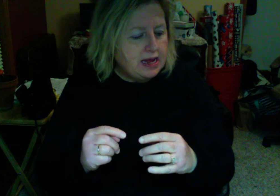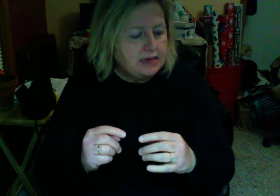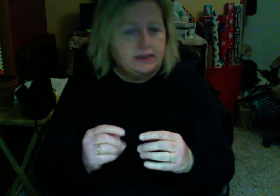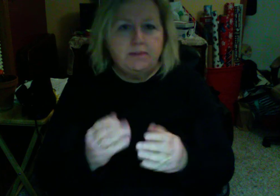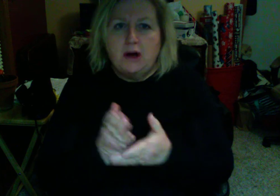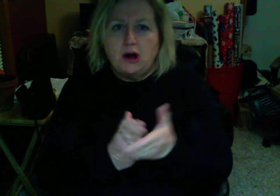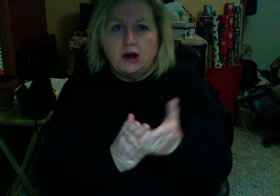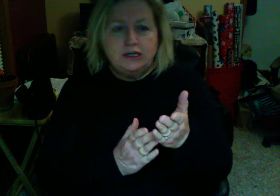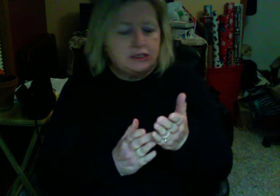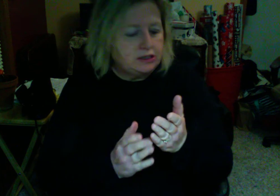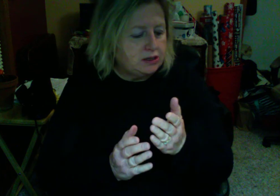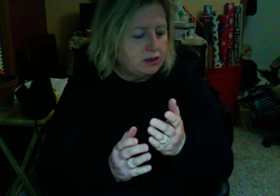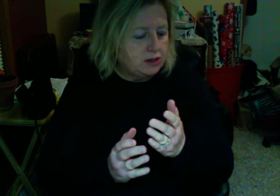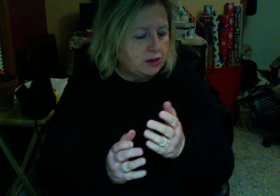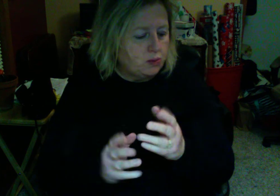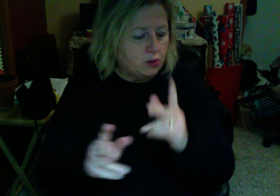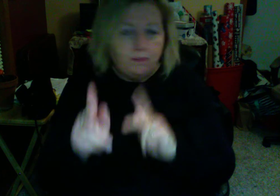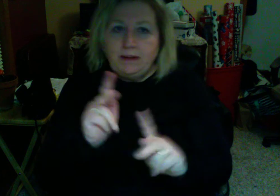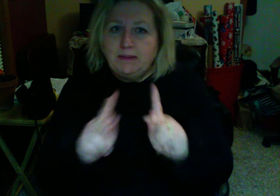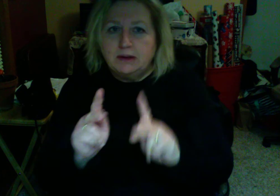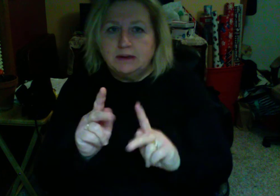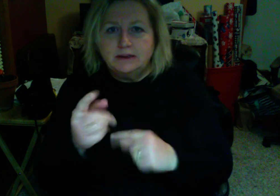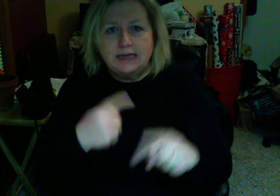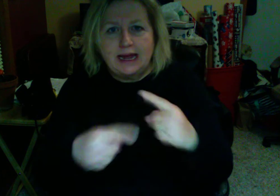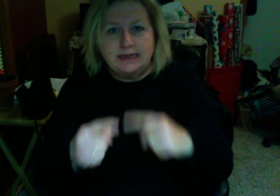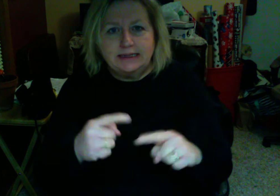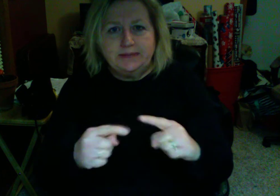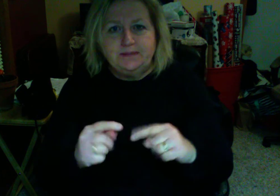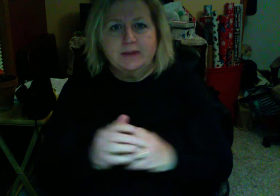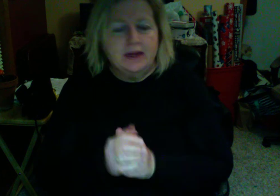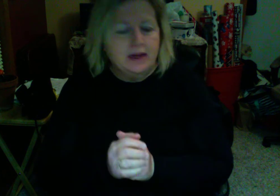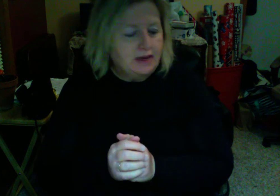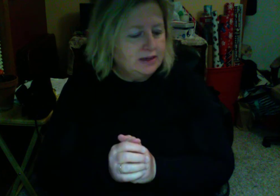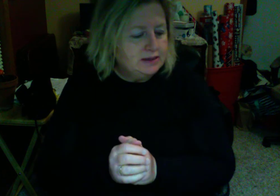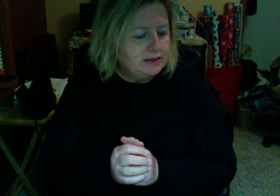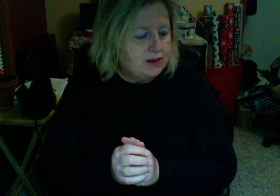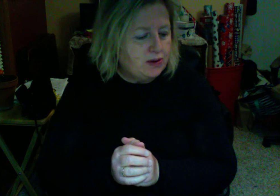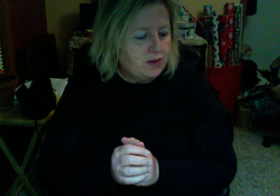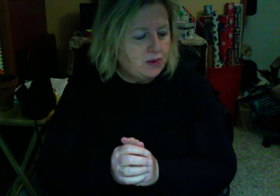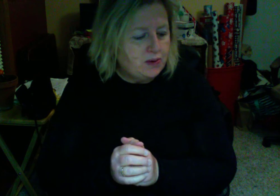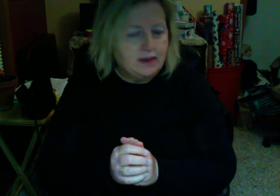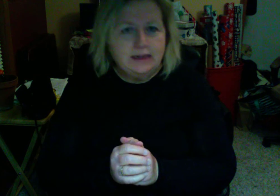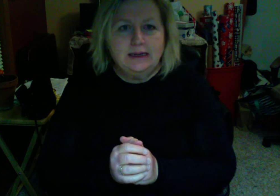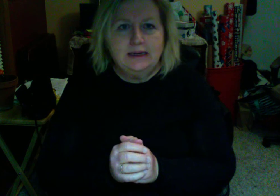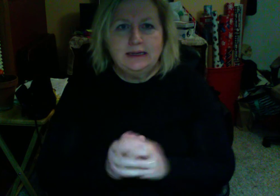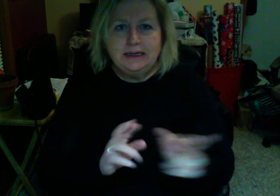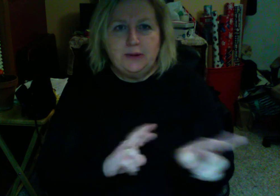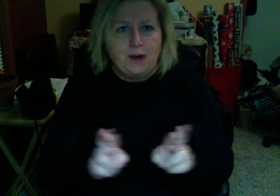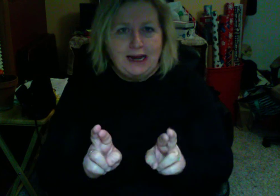and part were people signs. So get ready.